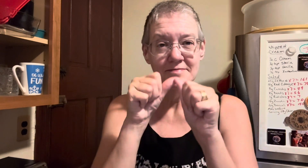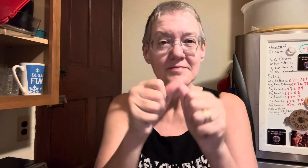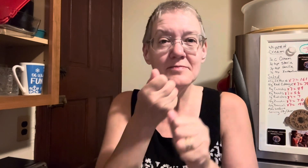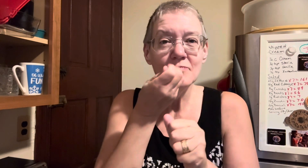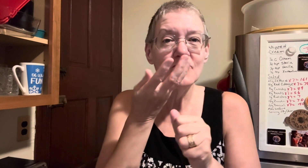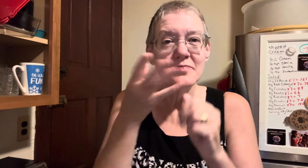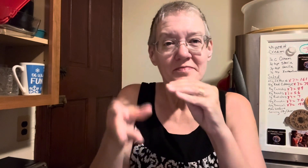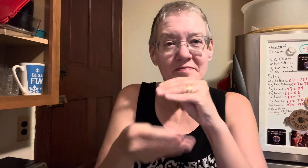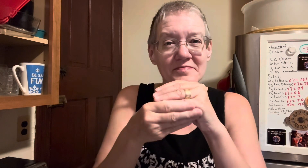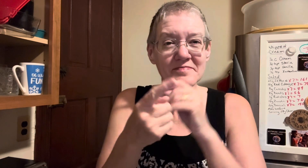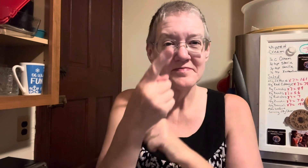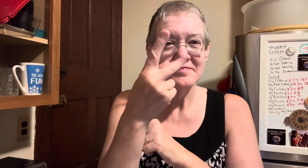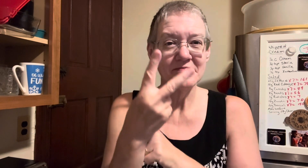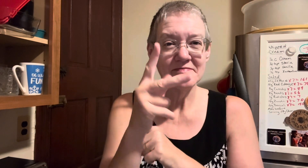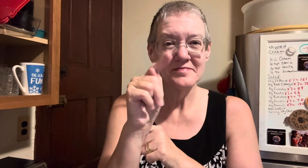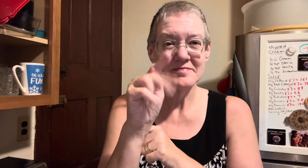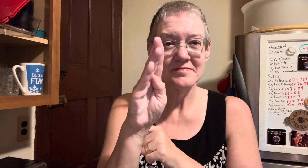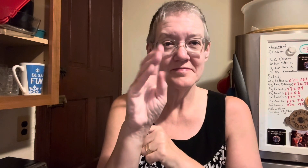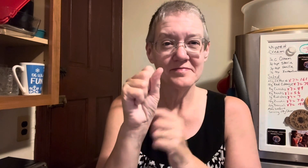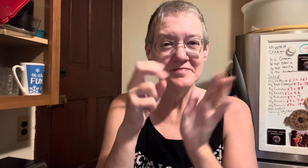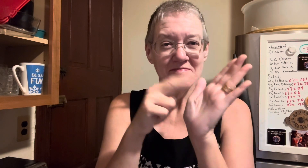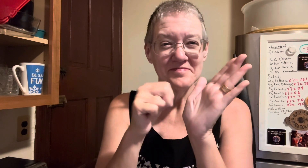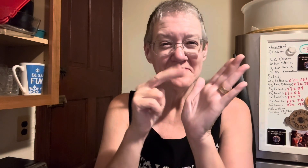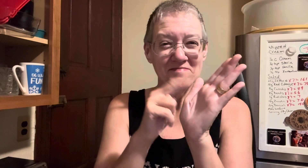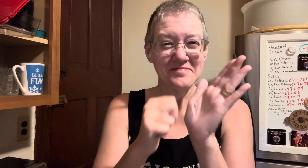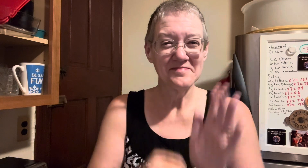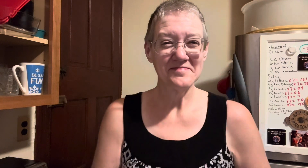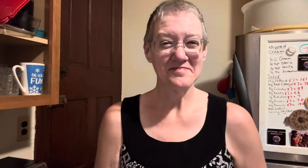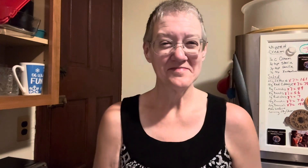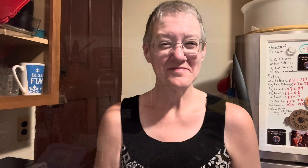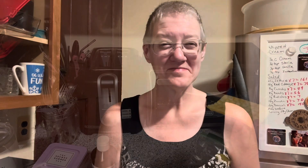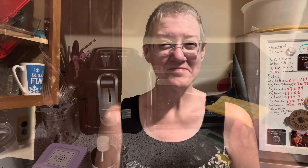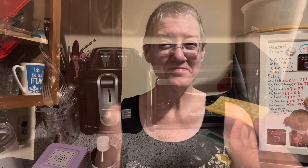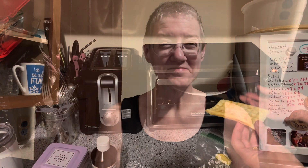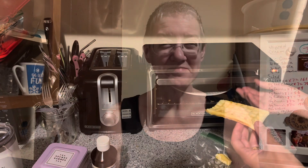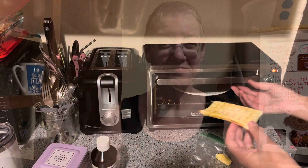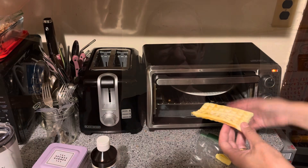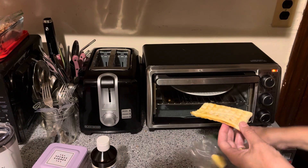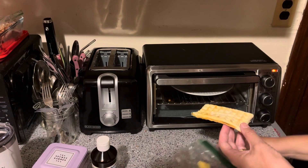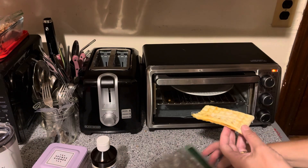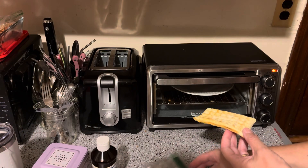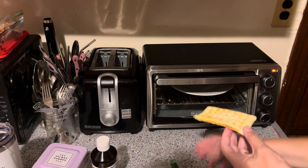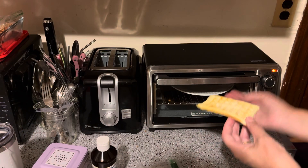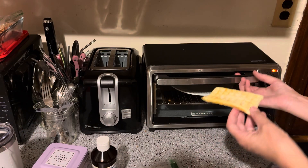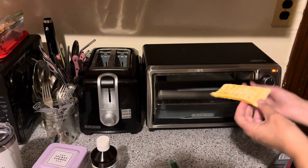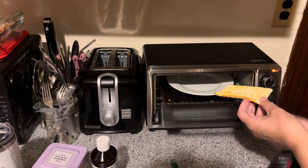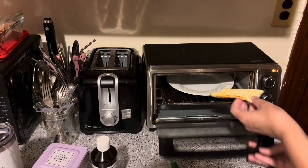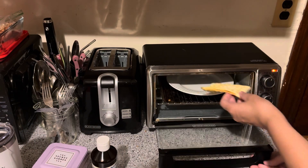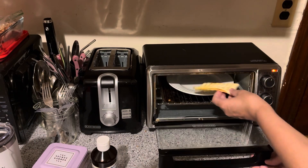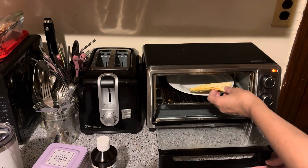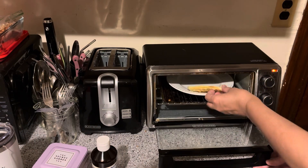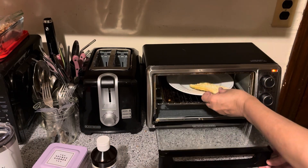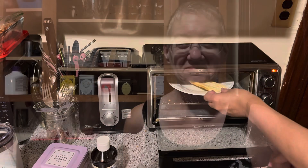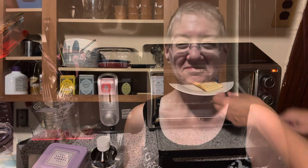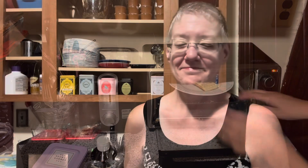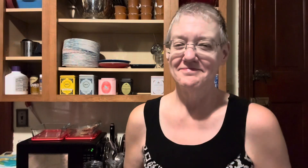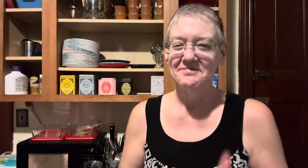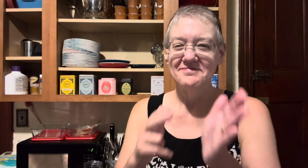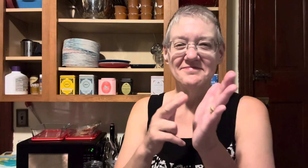waffle's ready, so let's keep it warm in the toaster oven, and we're going to add half a tablespoon of butter. The